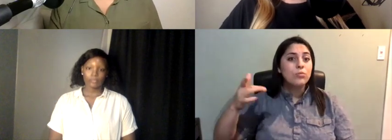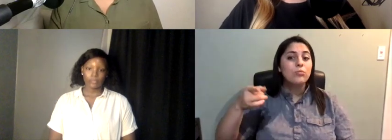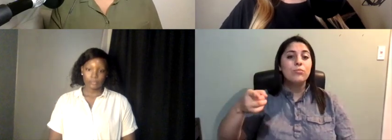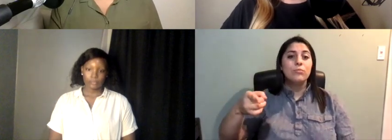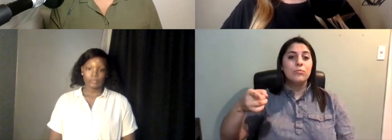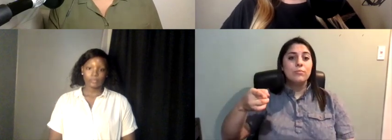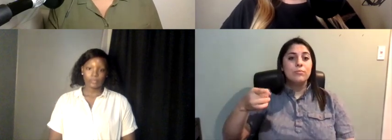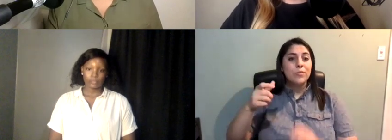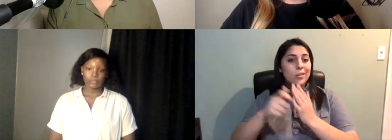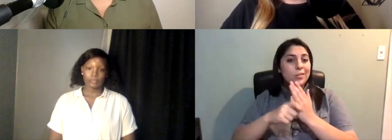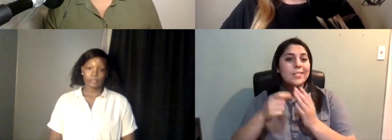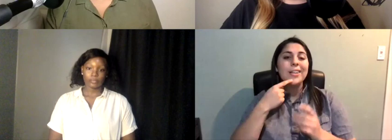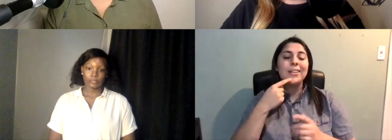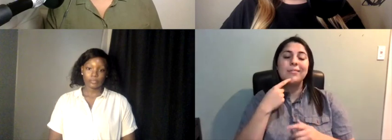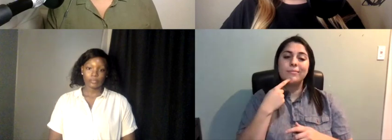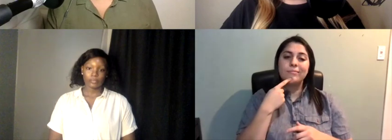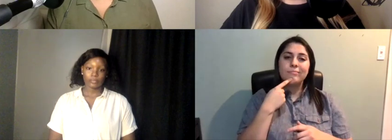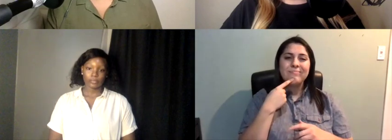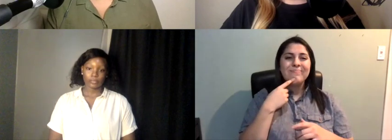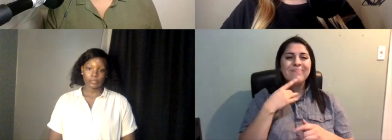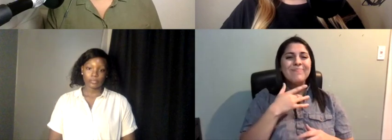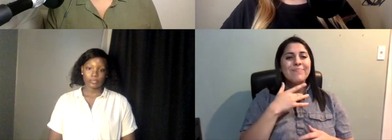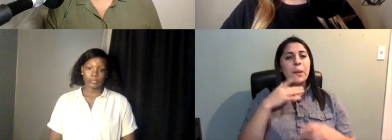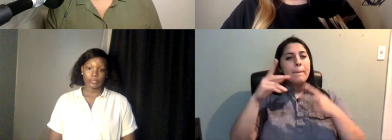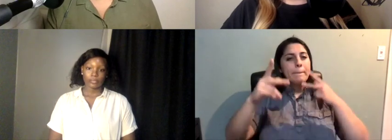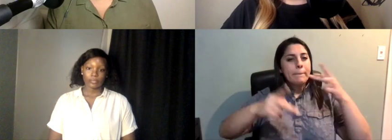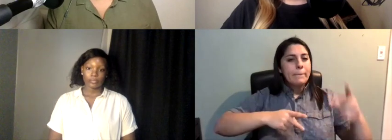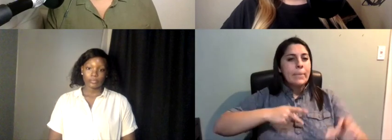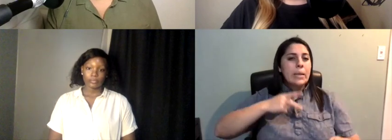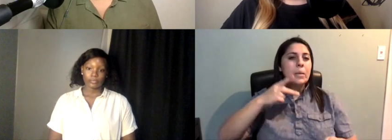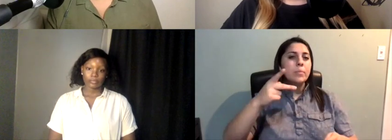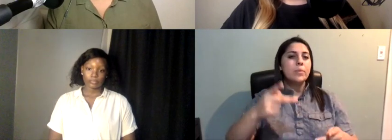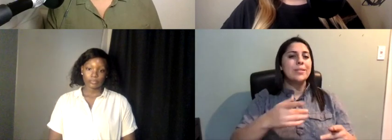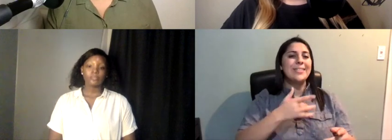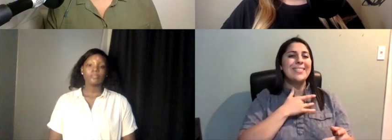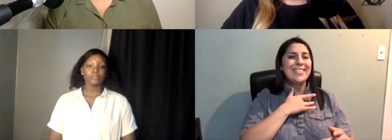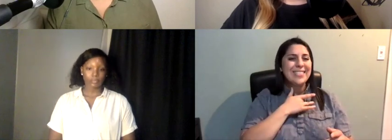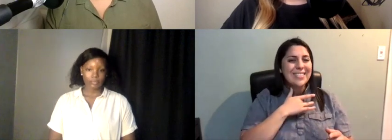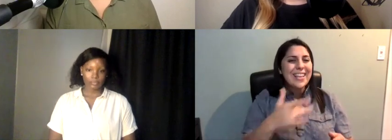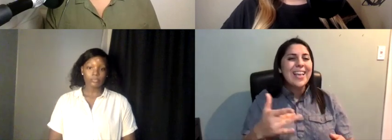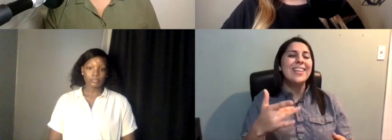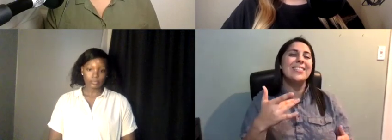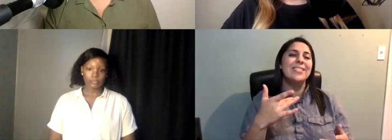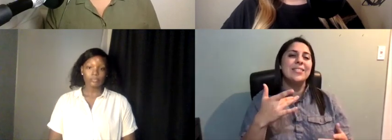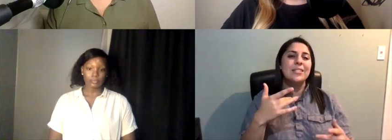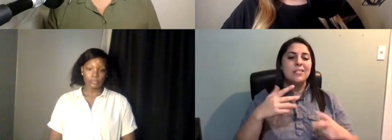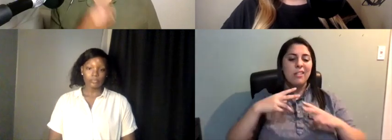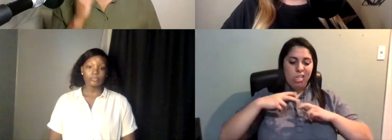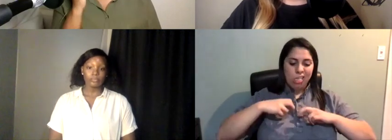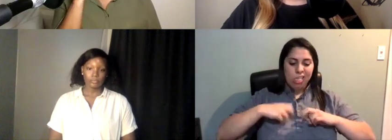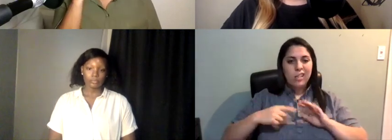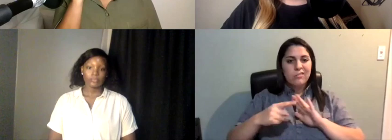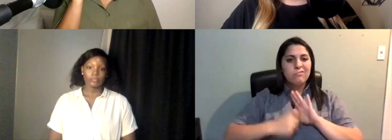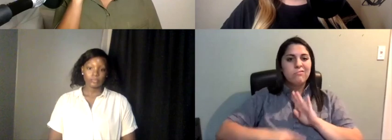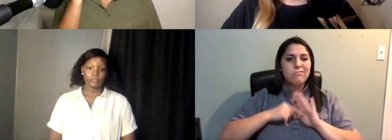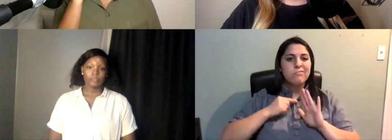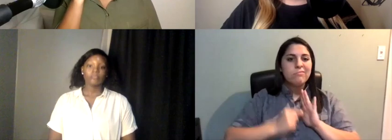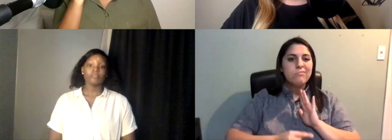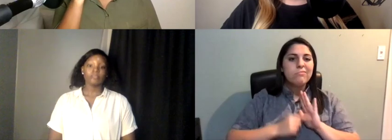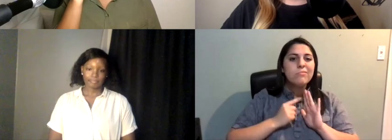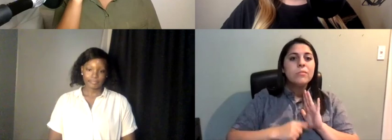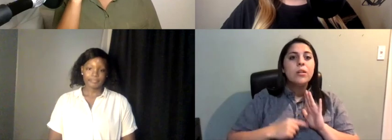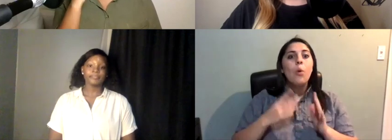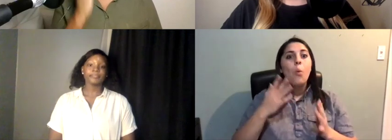says, typically speaking, people still self-criticize. For many people, their job is heavily tied to their